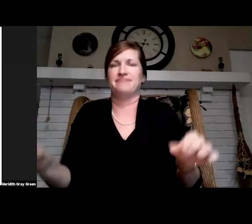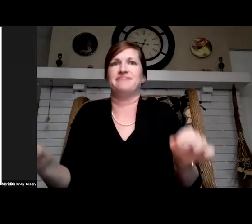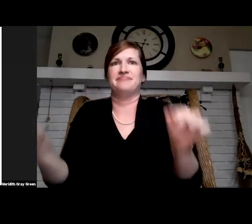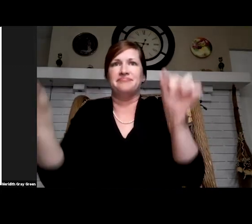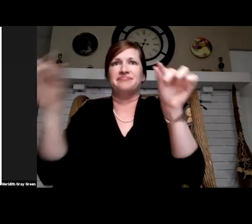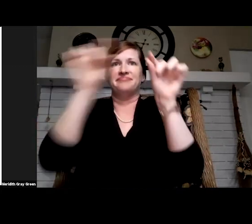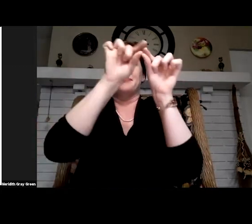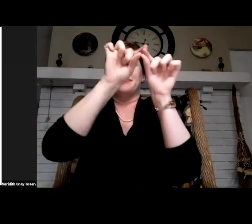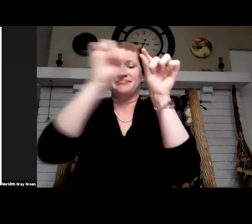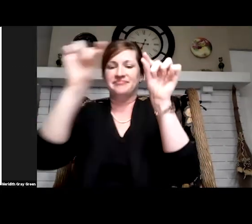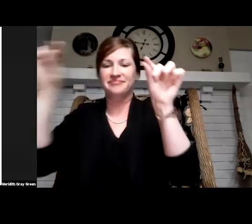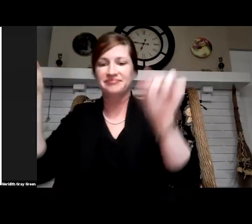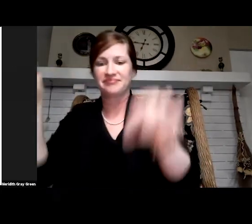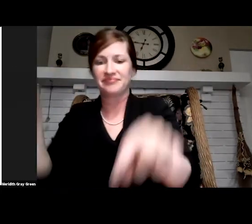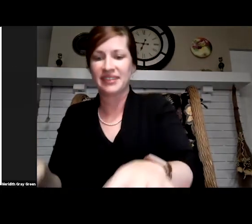musical notations.